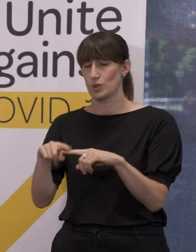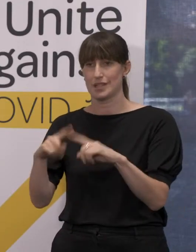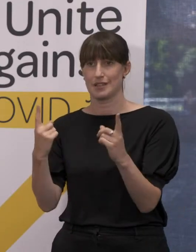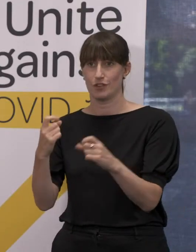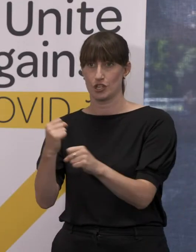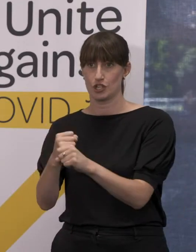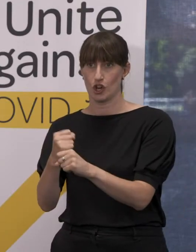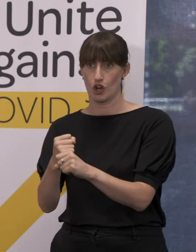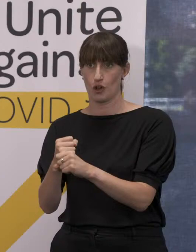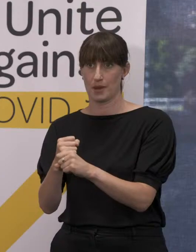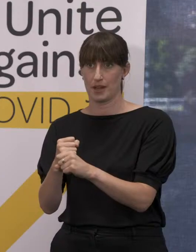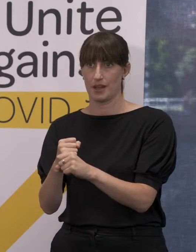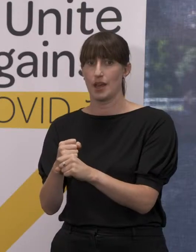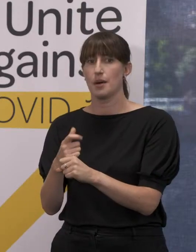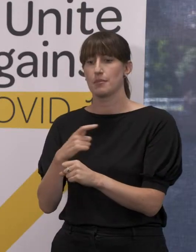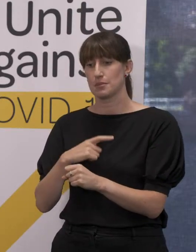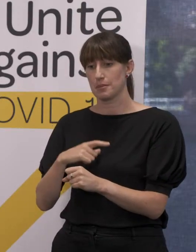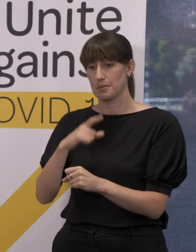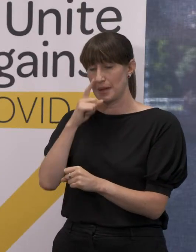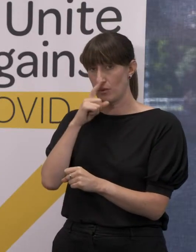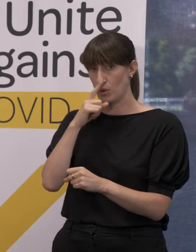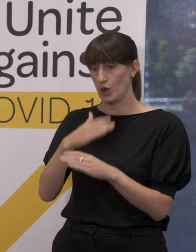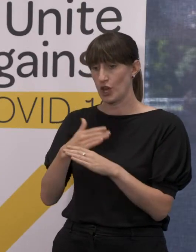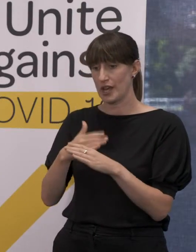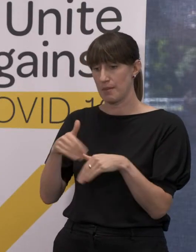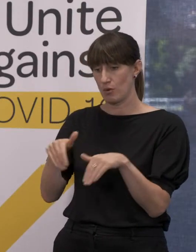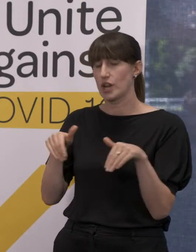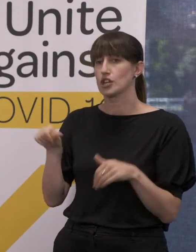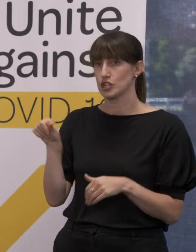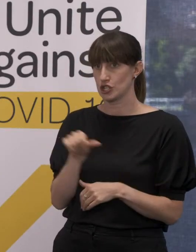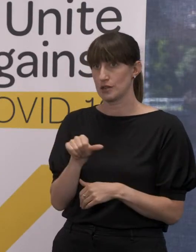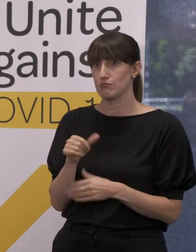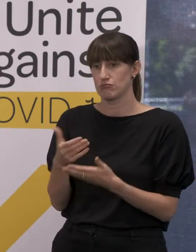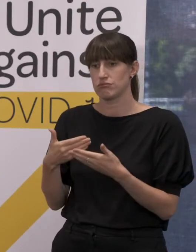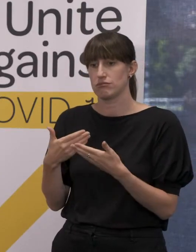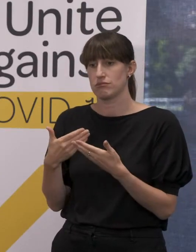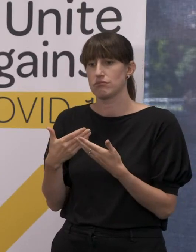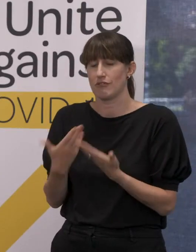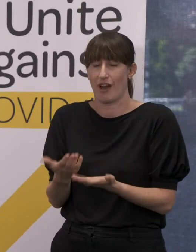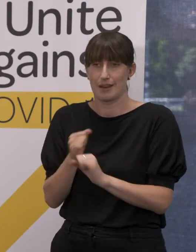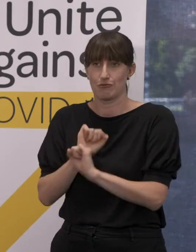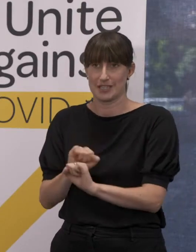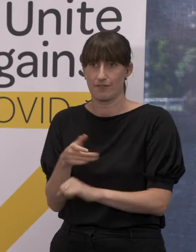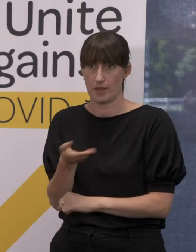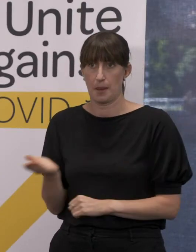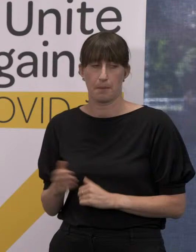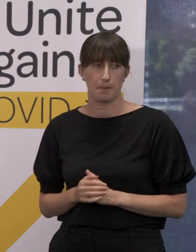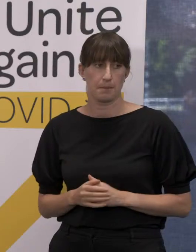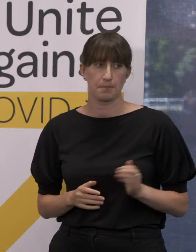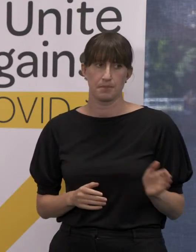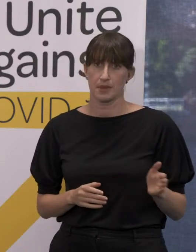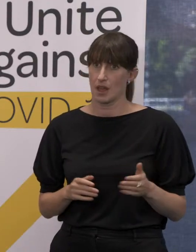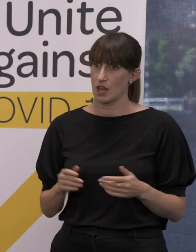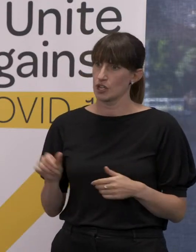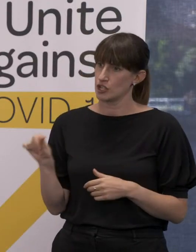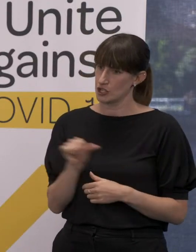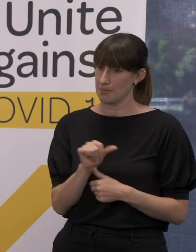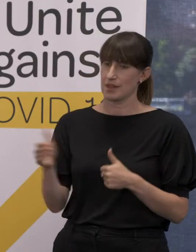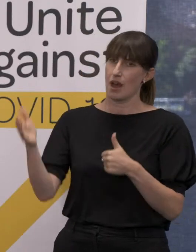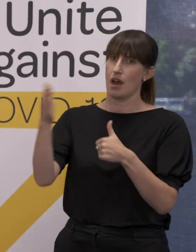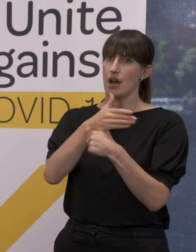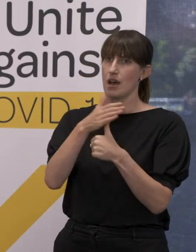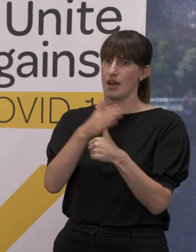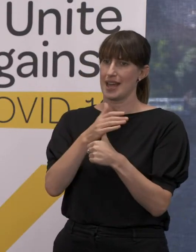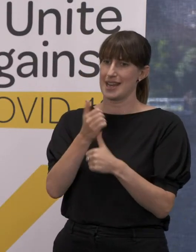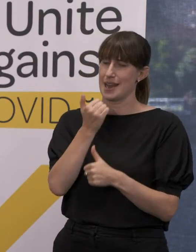provide protection to both them and the wider community. Why are they only doing that now? Sorry, Should this be like the highest priority, and what's stopping you from pulling